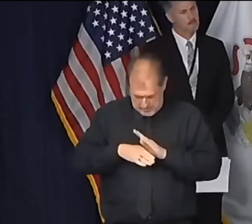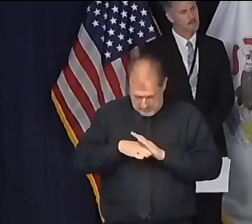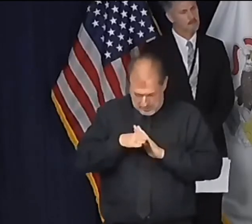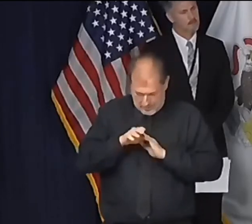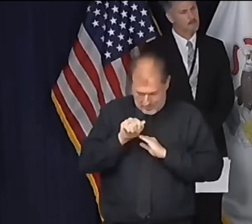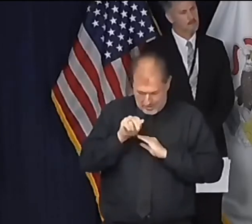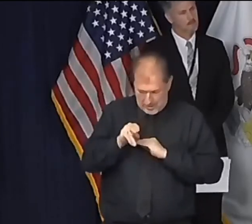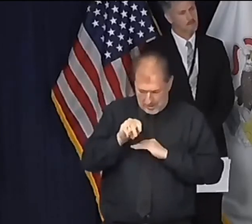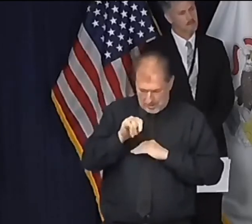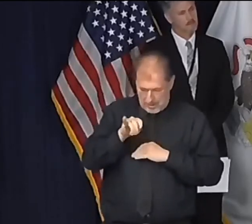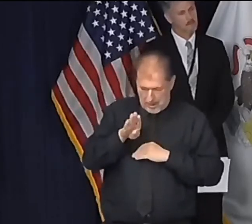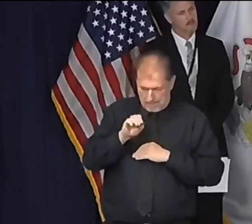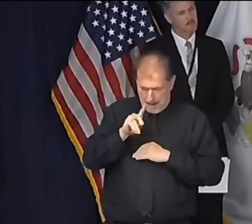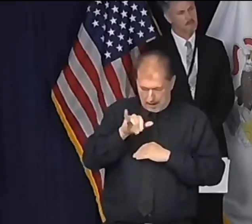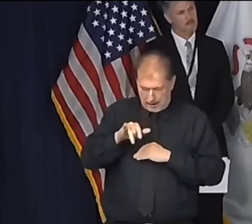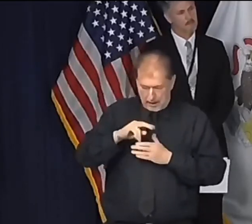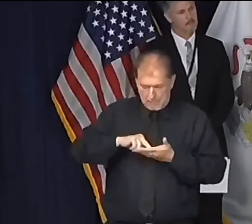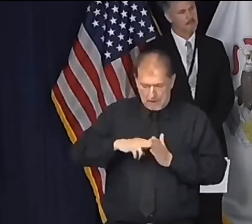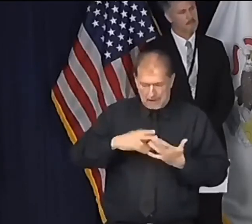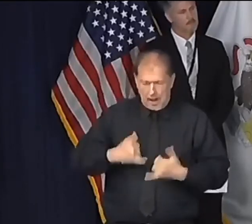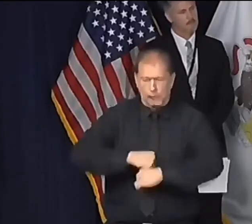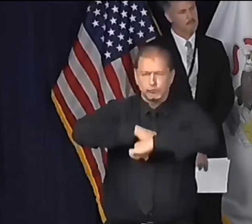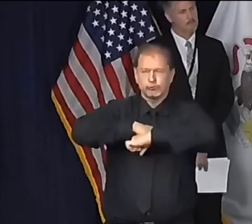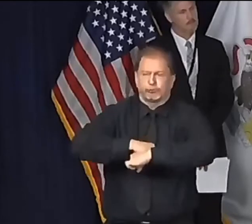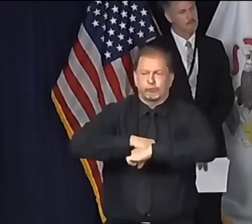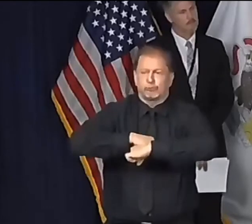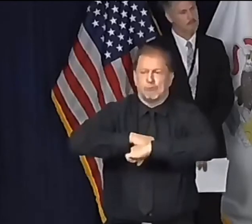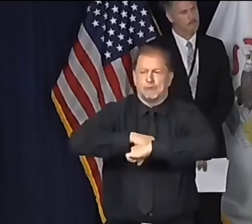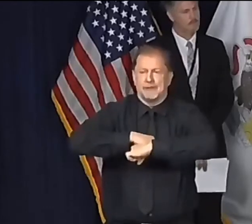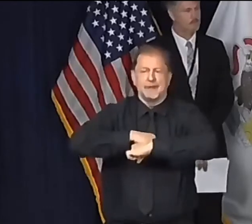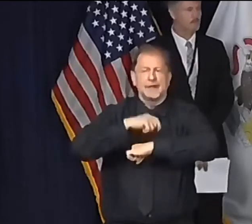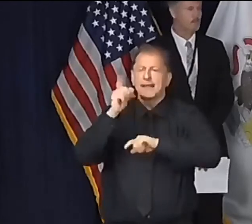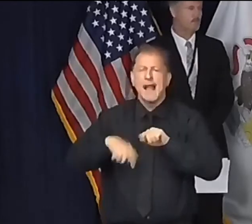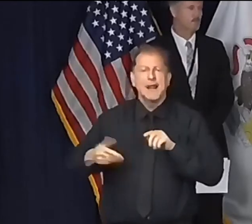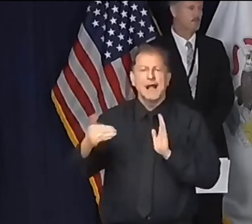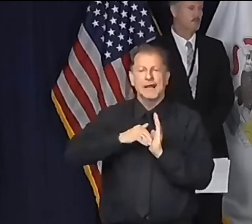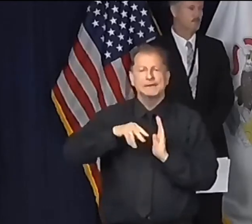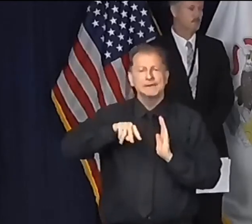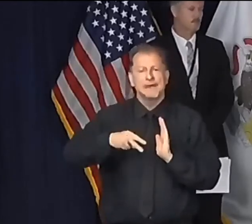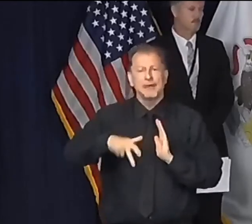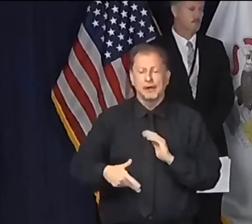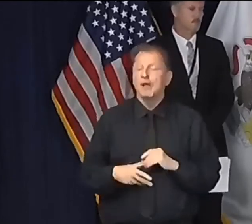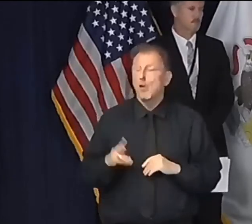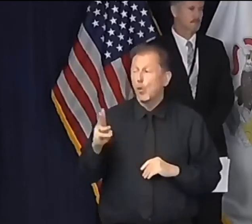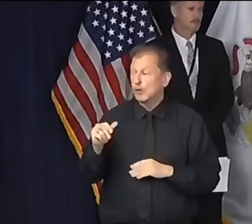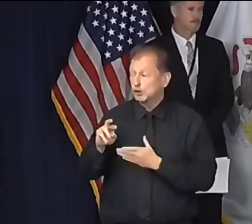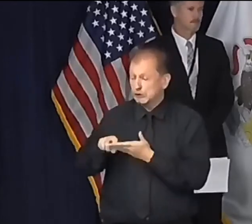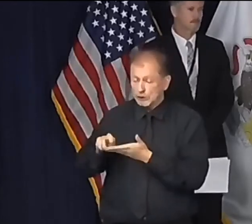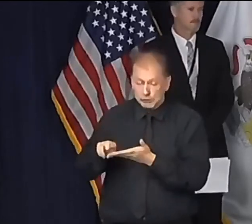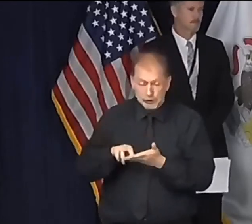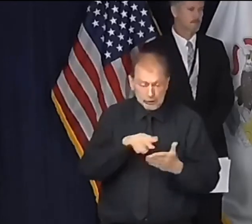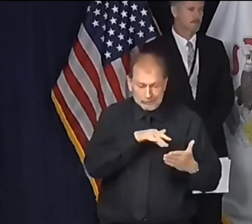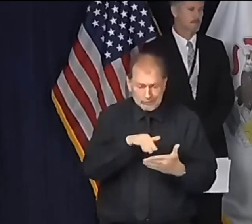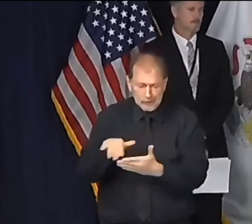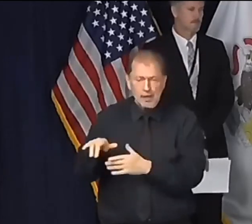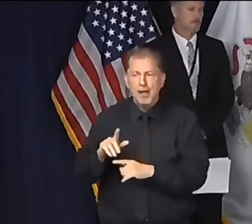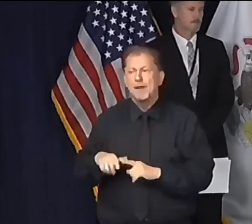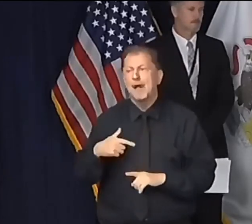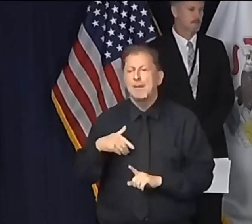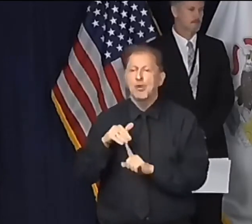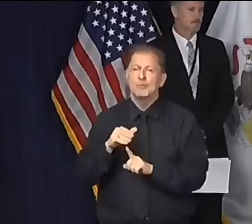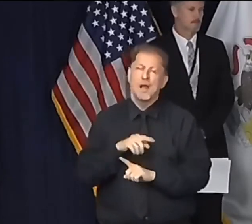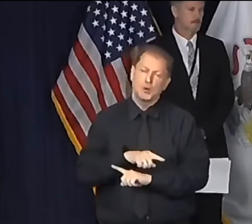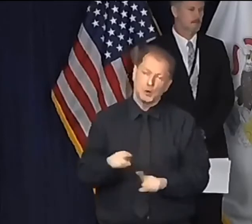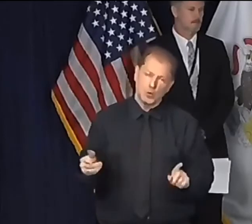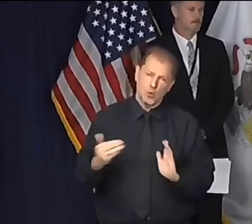mean that they would be immune? And we think, and so there was some still, you know, studies going on. Again, I have to remind everyone over and over